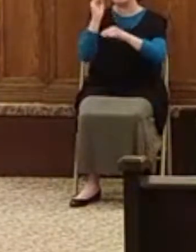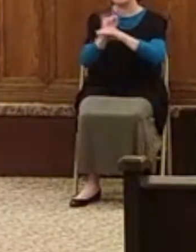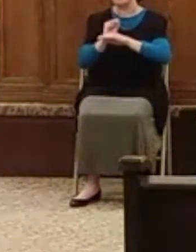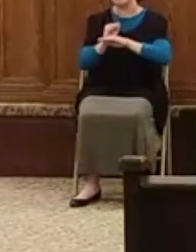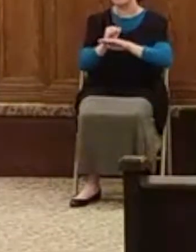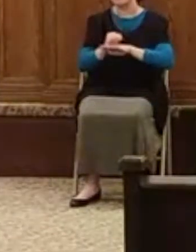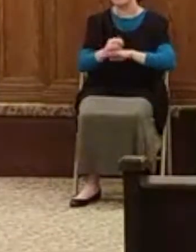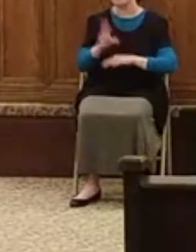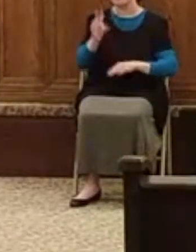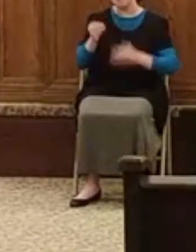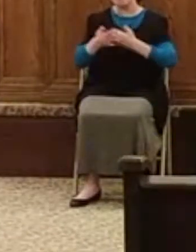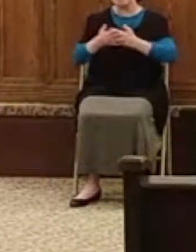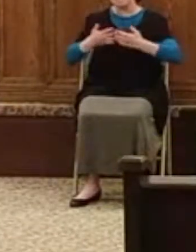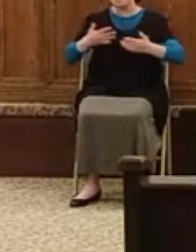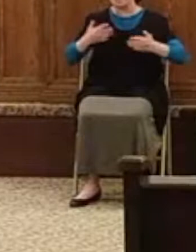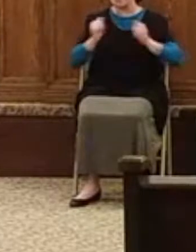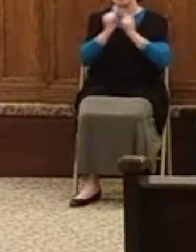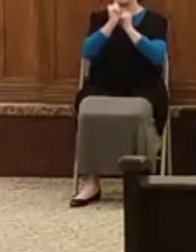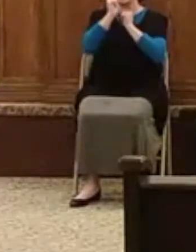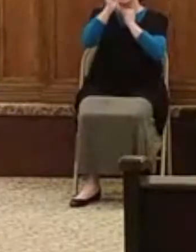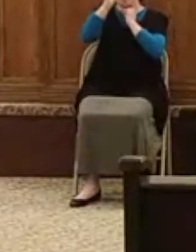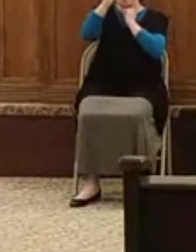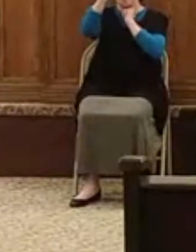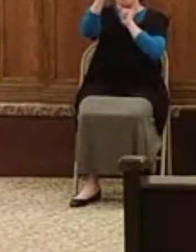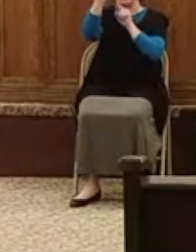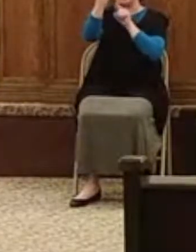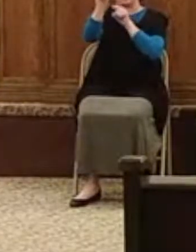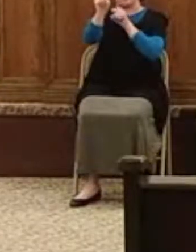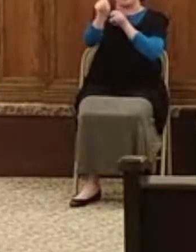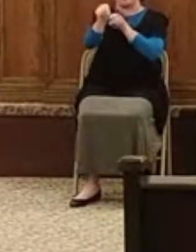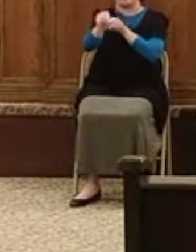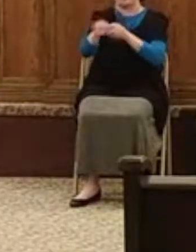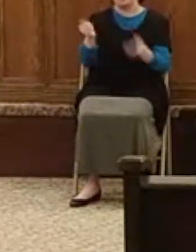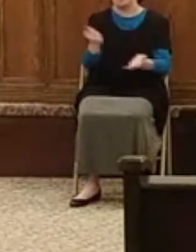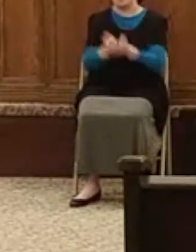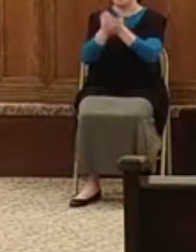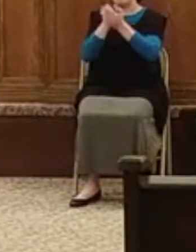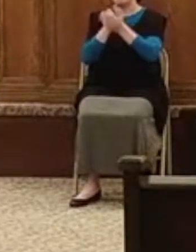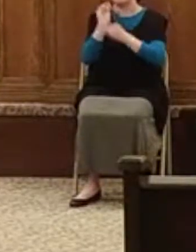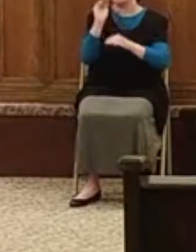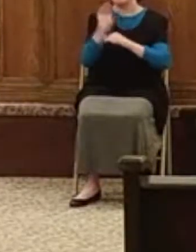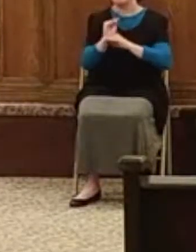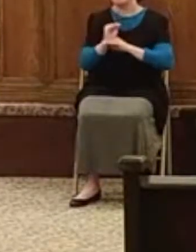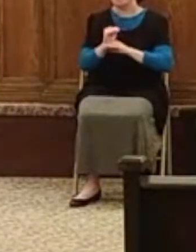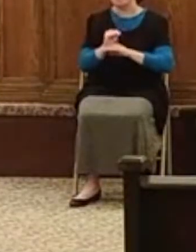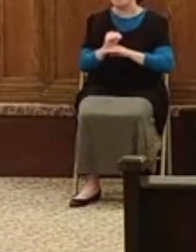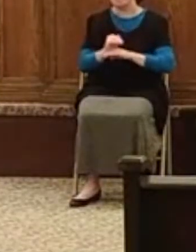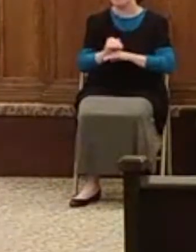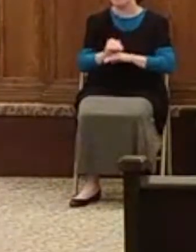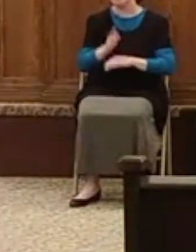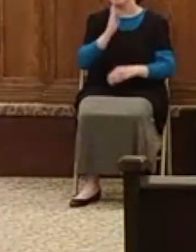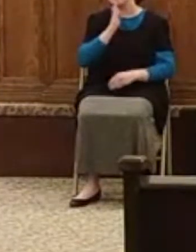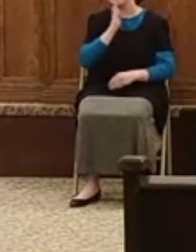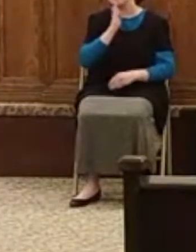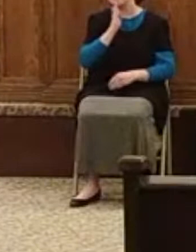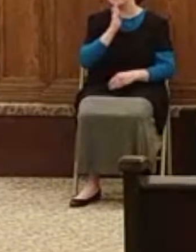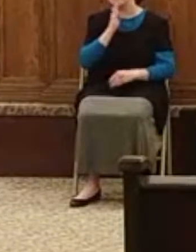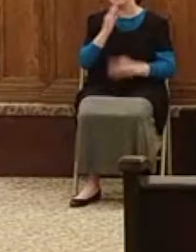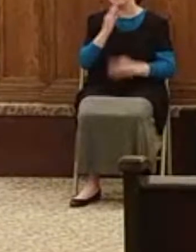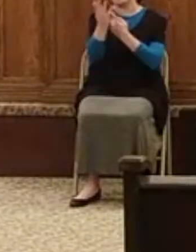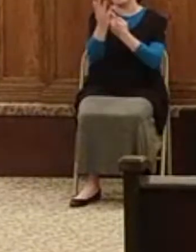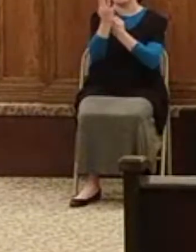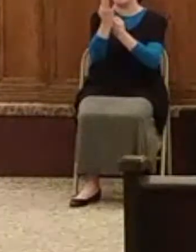us tonight that no matter how far they go, amen, help us tonight to be